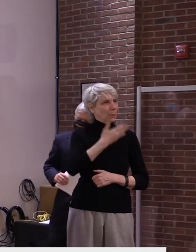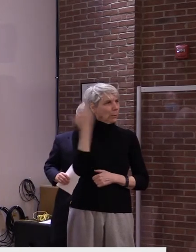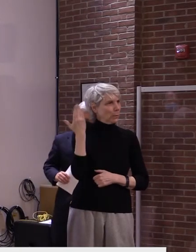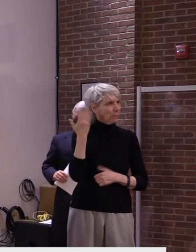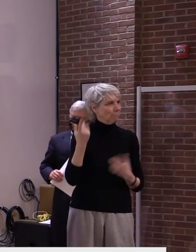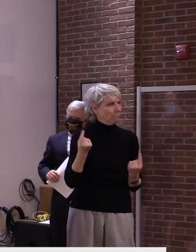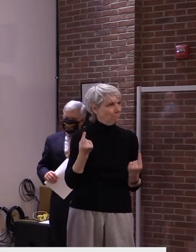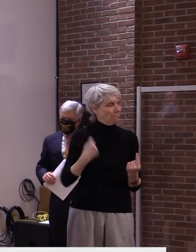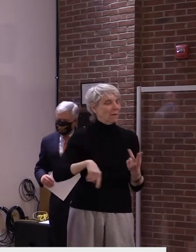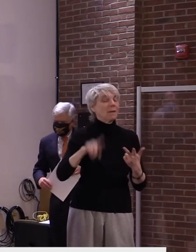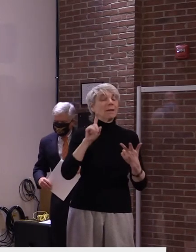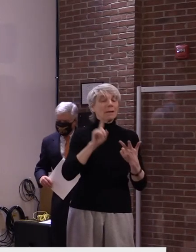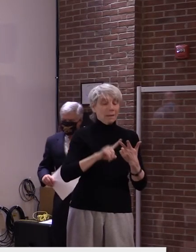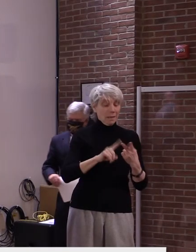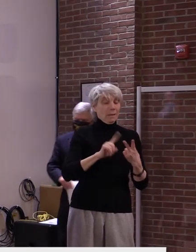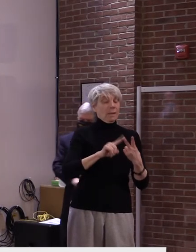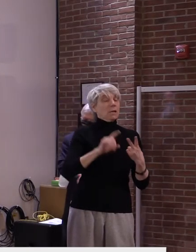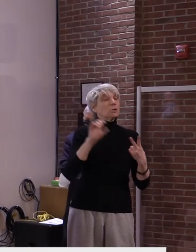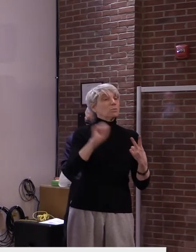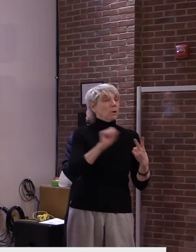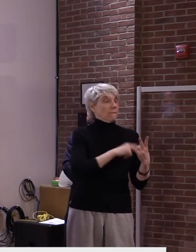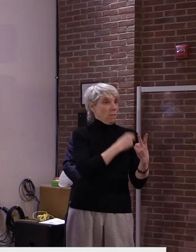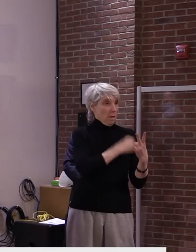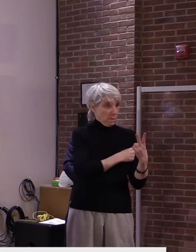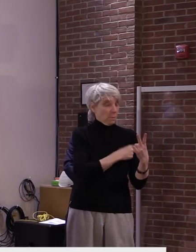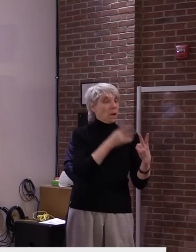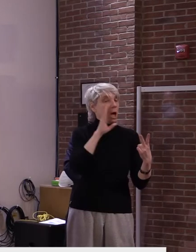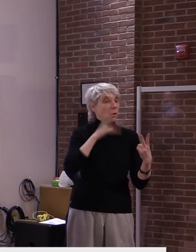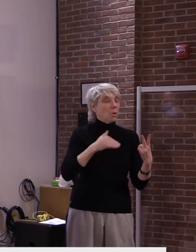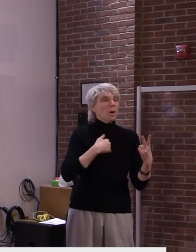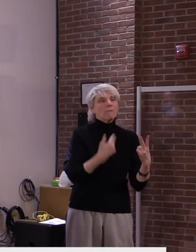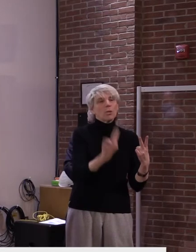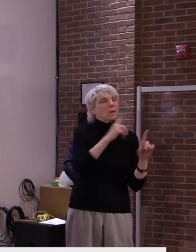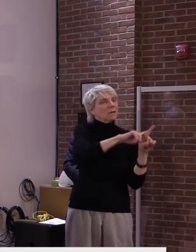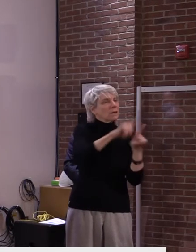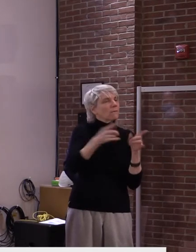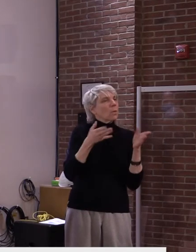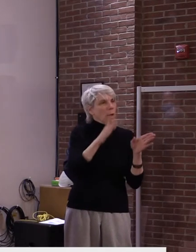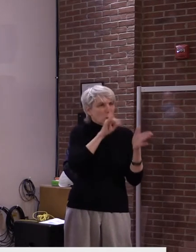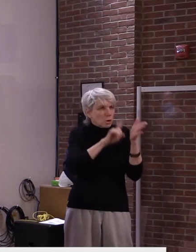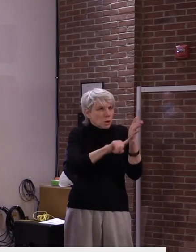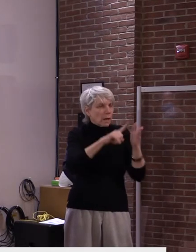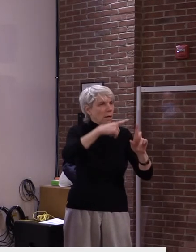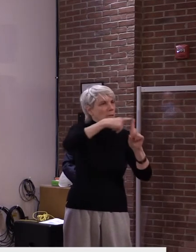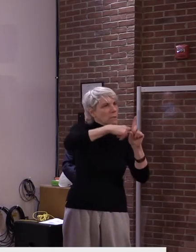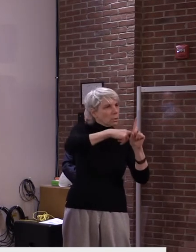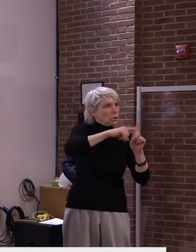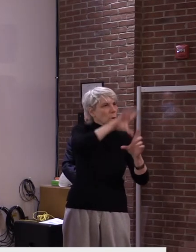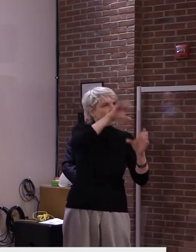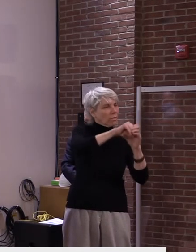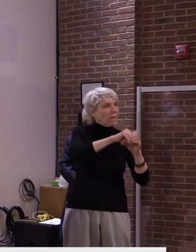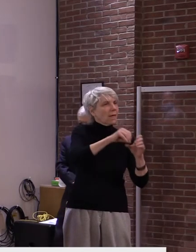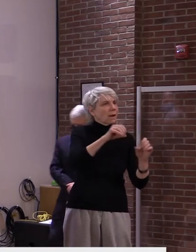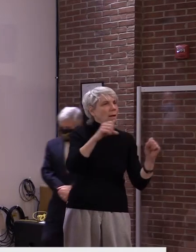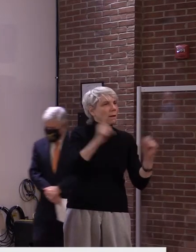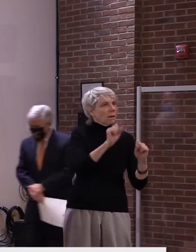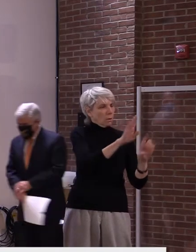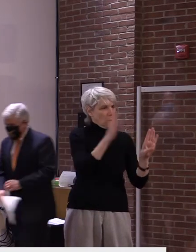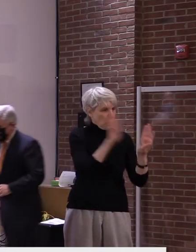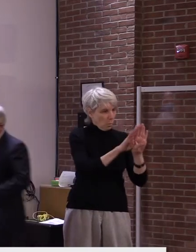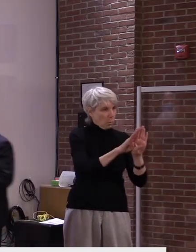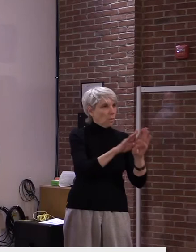with the doses at Springfield Hospital. 2 read within the correct temperature range. 1 was above that. Which was incorrect?